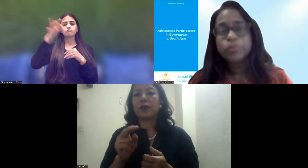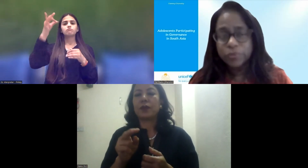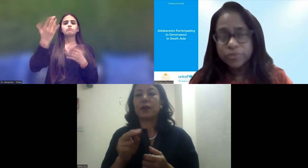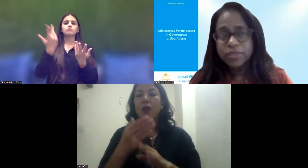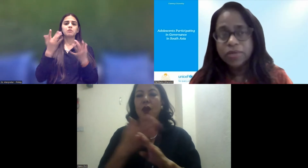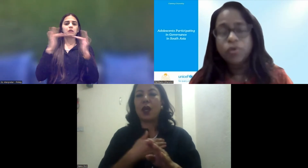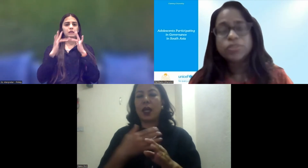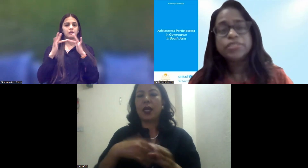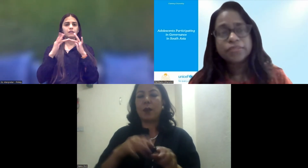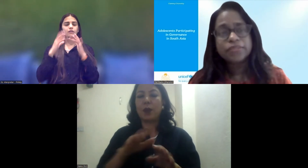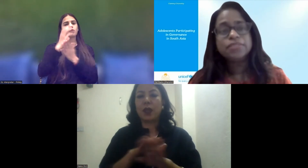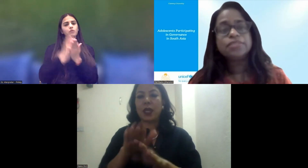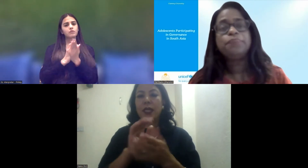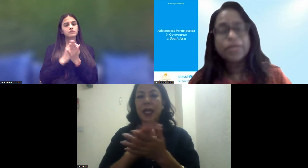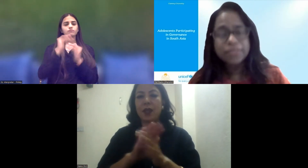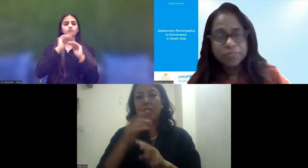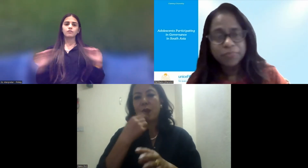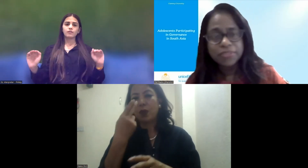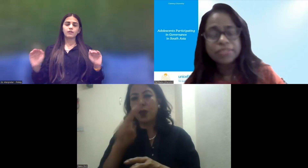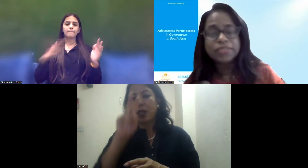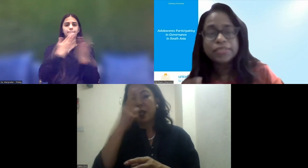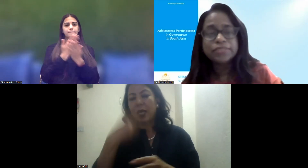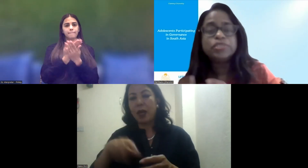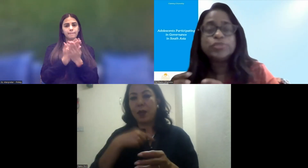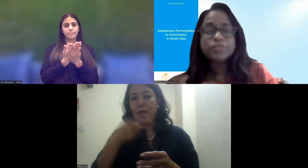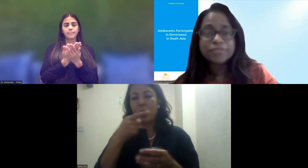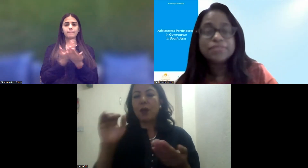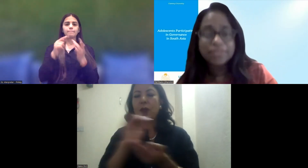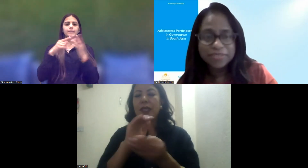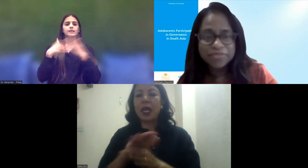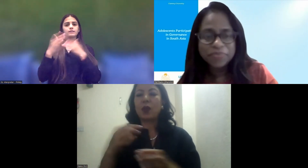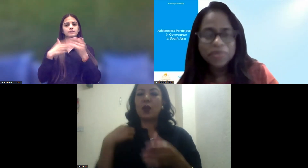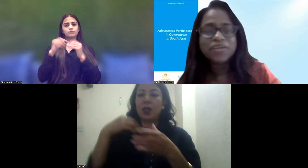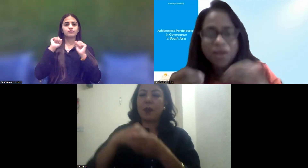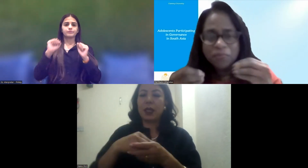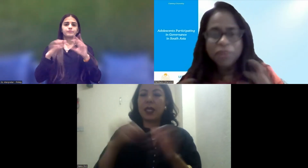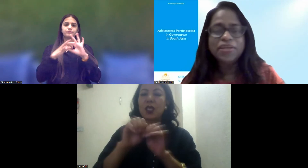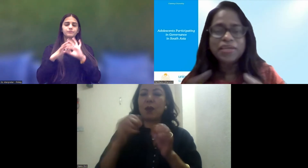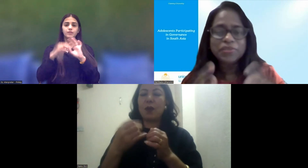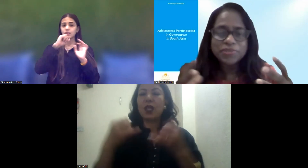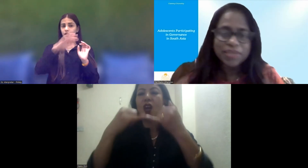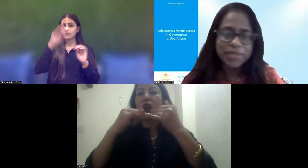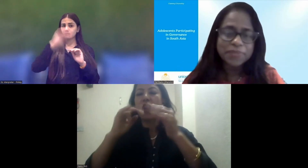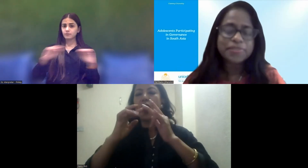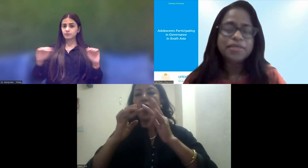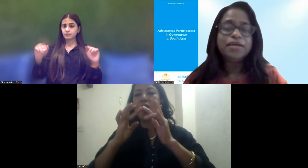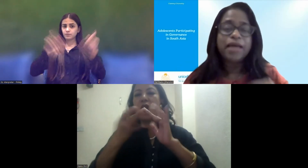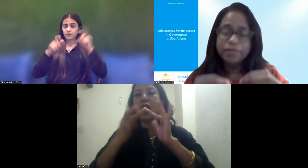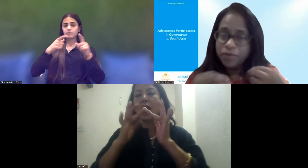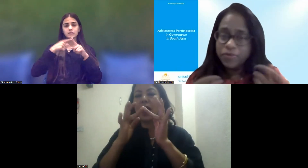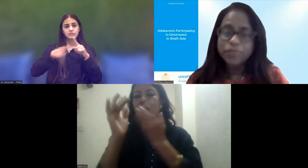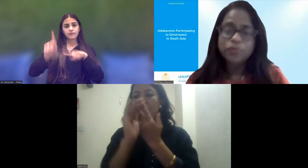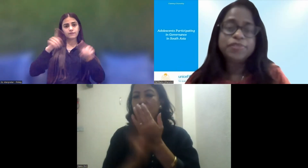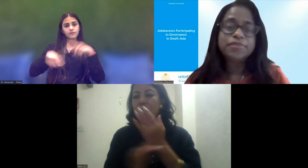online course on children's participation in institutional settings, where young people like yourselves